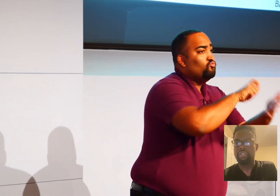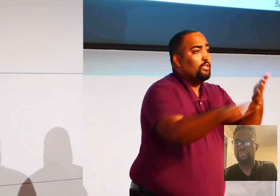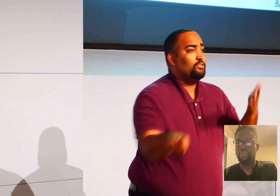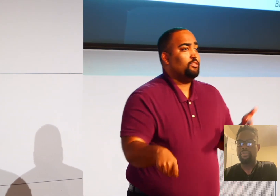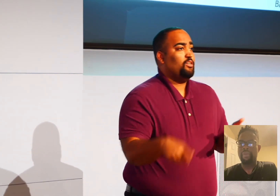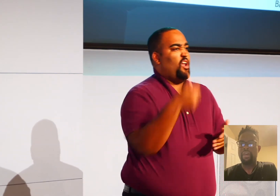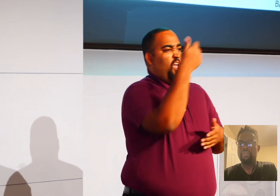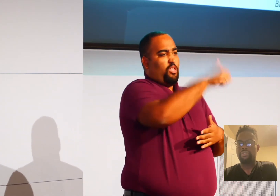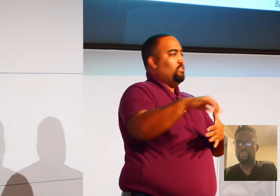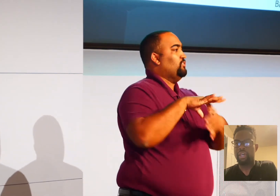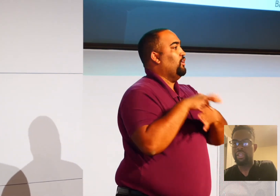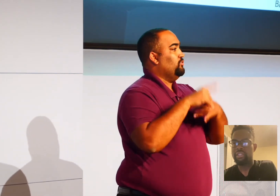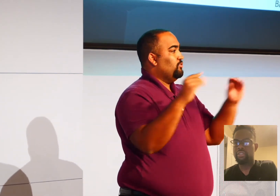history, math, or science?